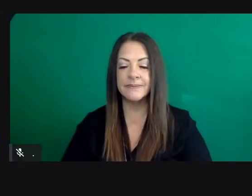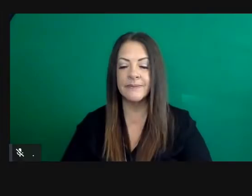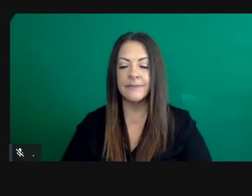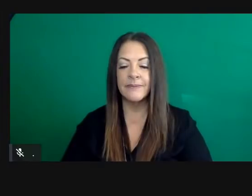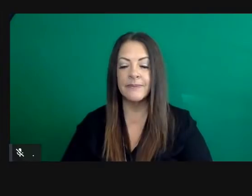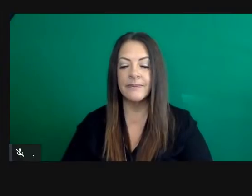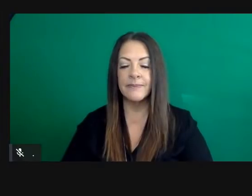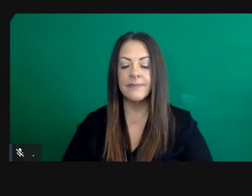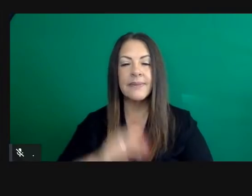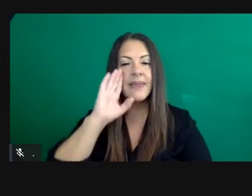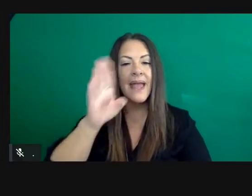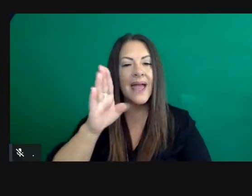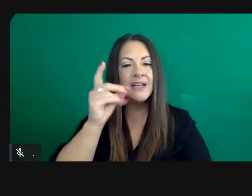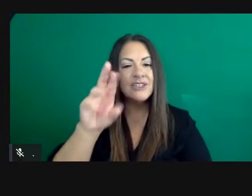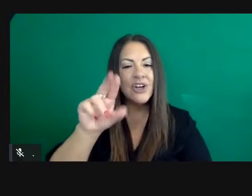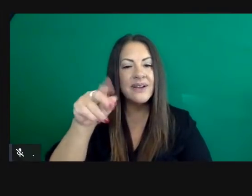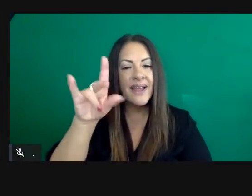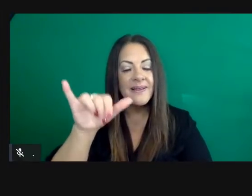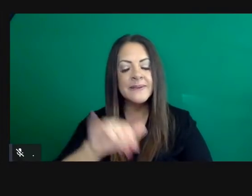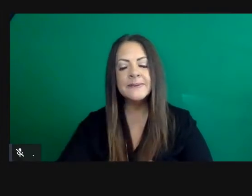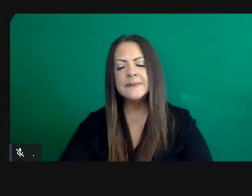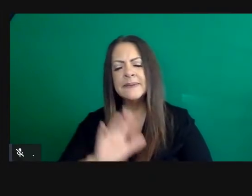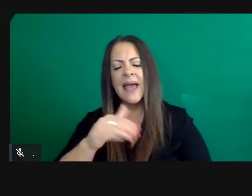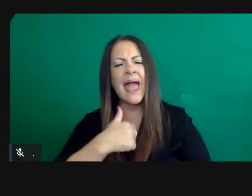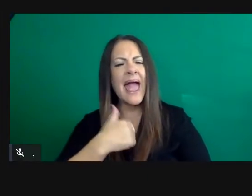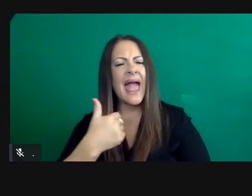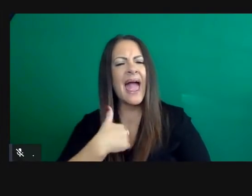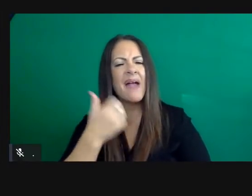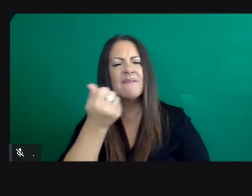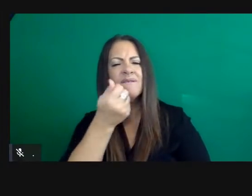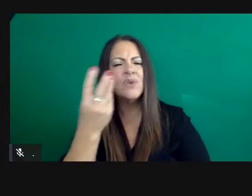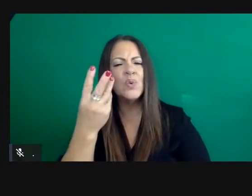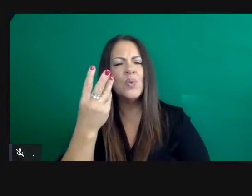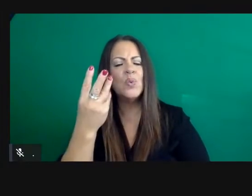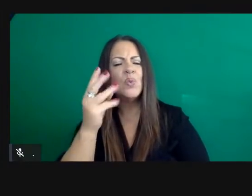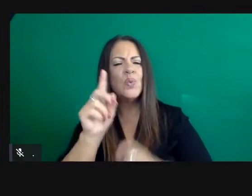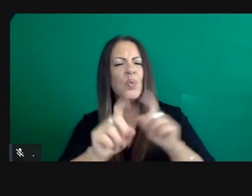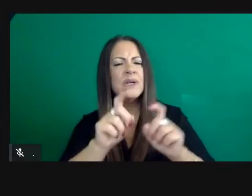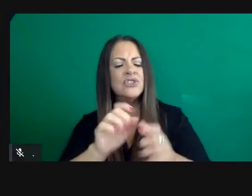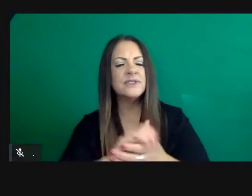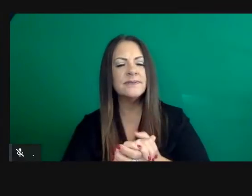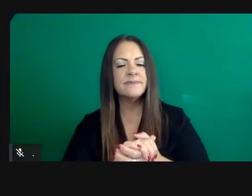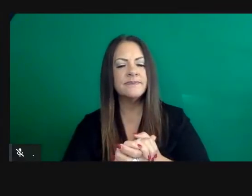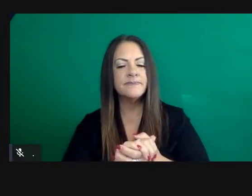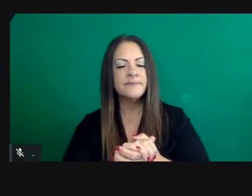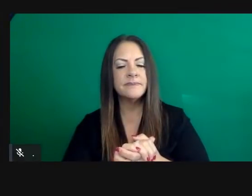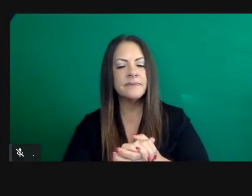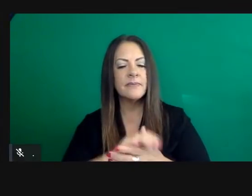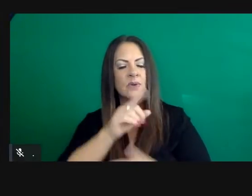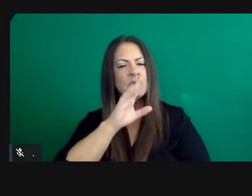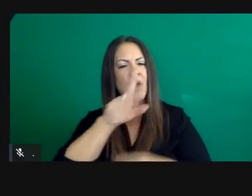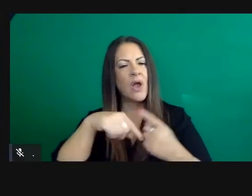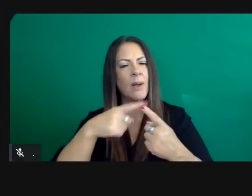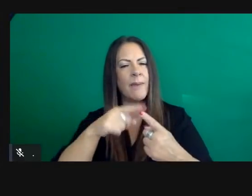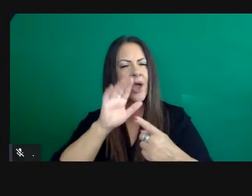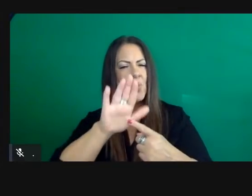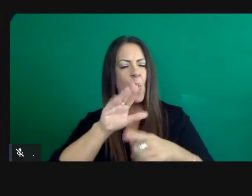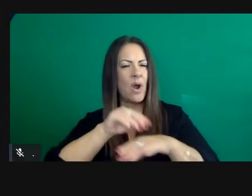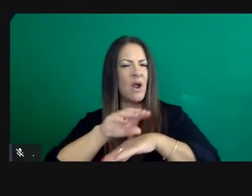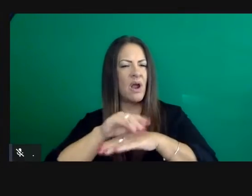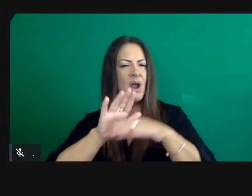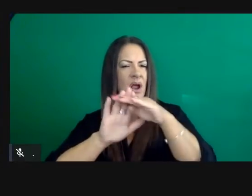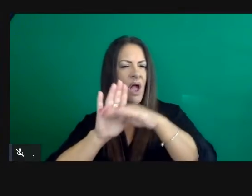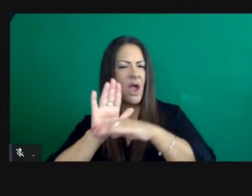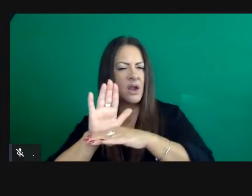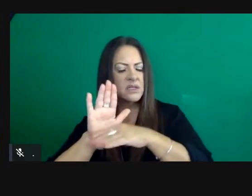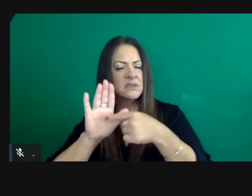Hi, Dr. Ghaly. I have a couple of follow-up questions about the Halloween guidance. First of all, I know you said there's not going to